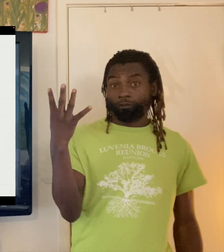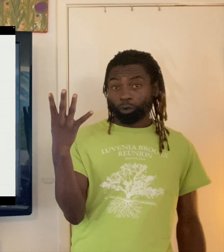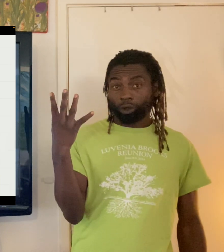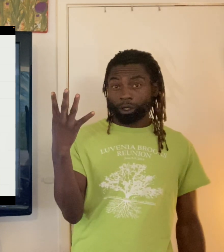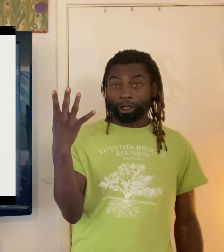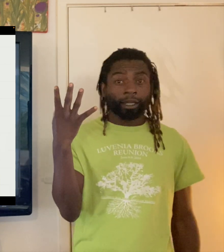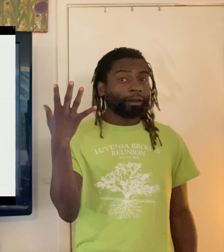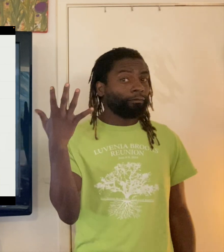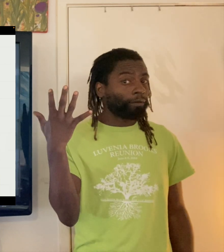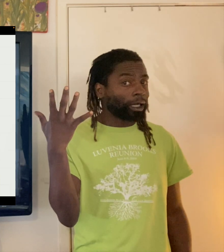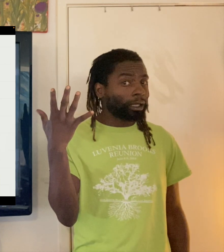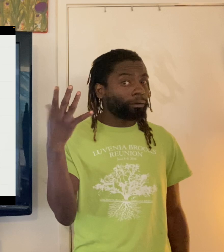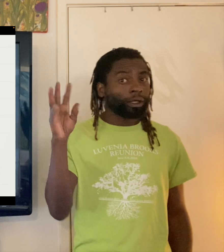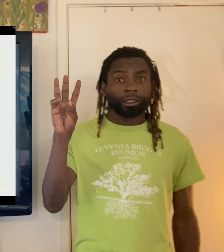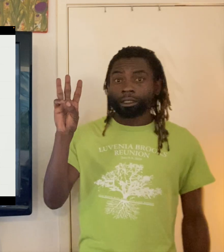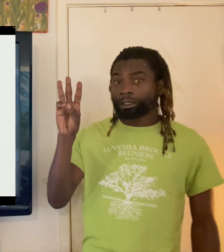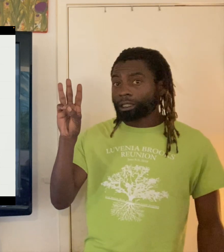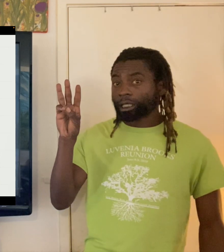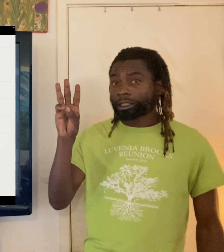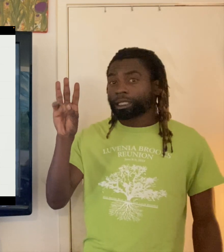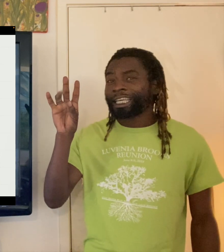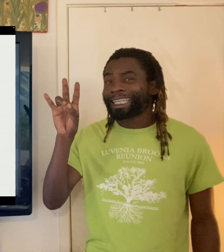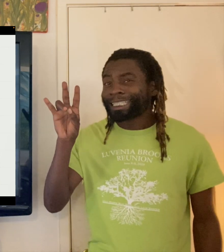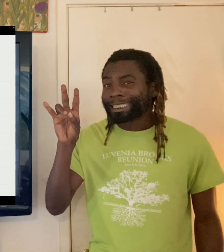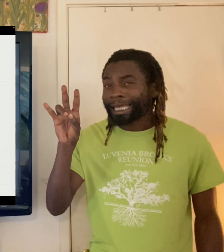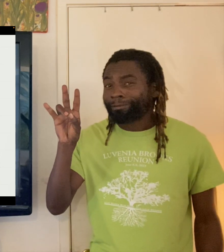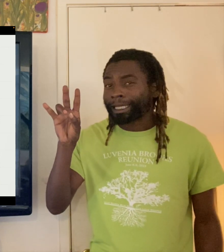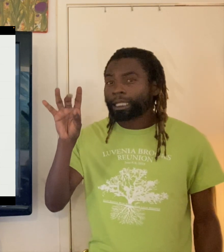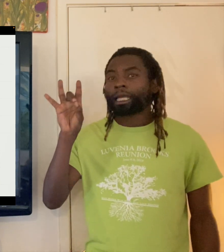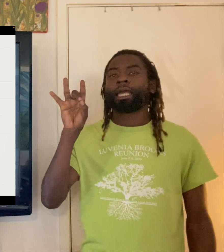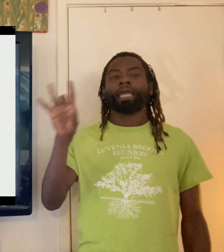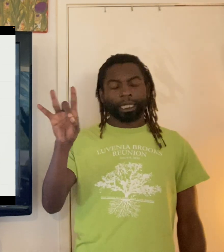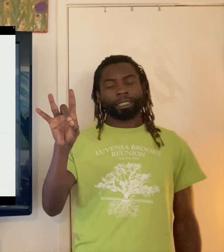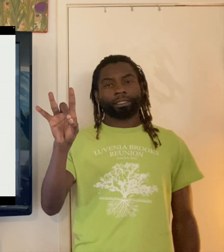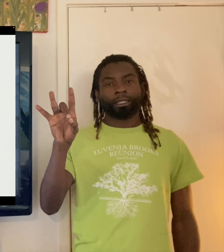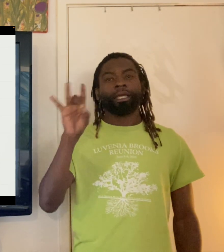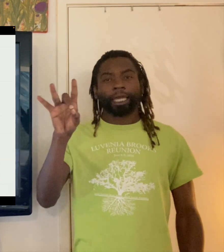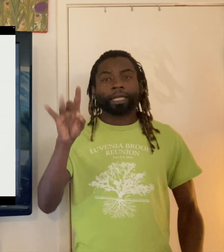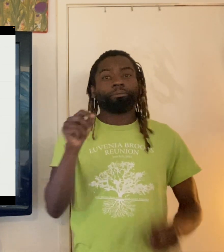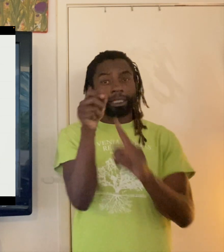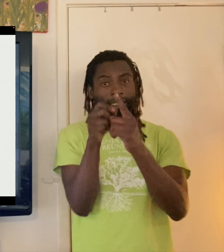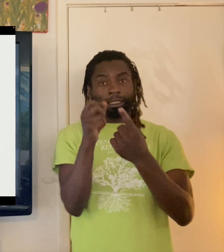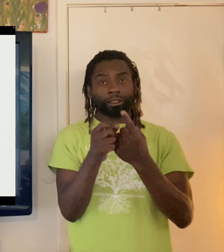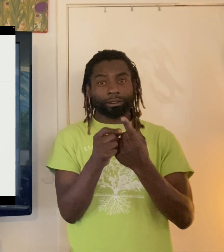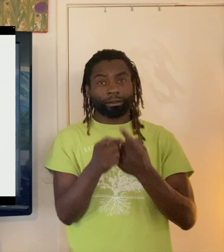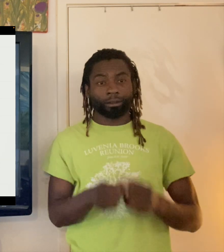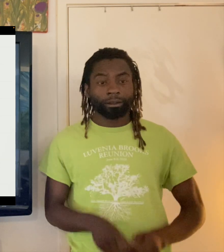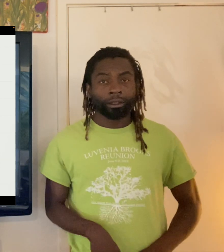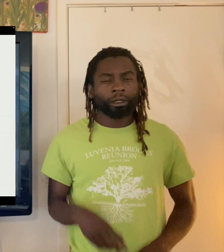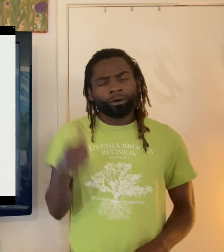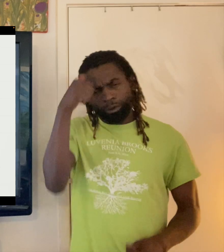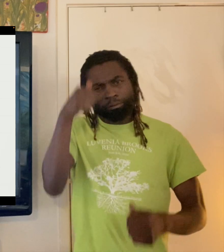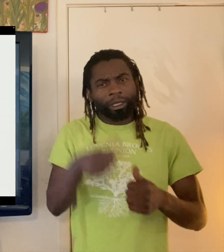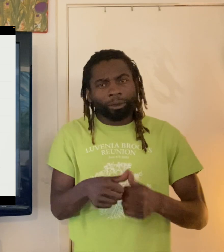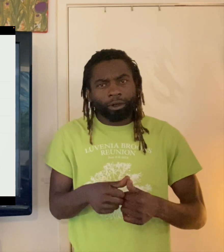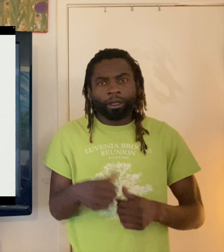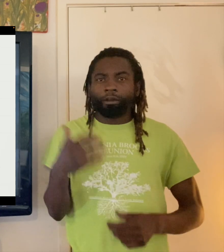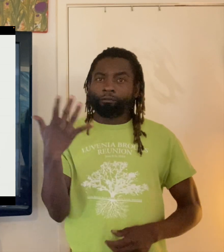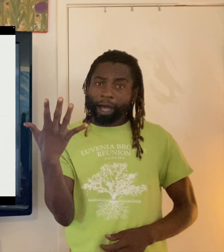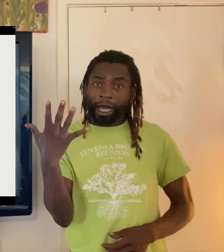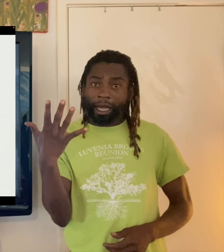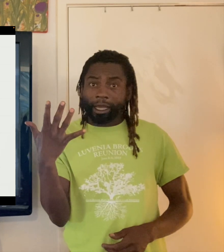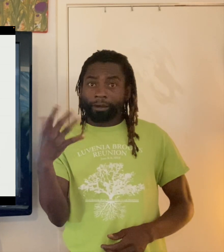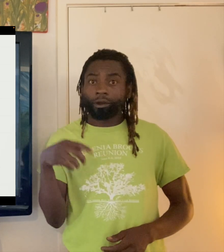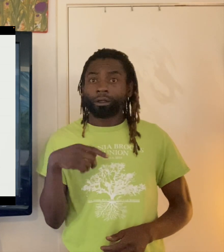3, 4, 5, 6, 7, 8 bananas. Remember that